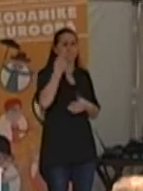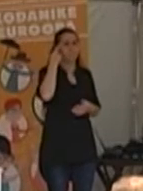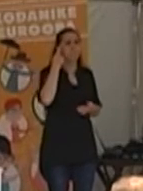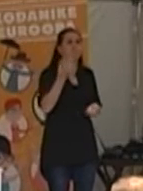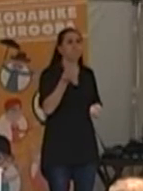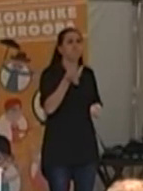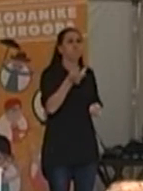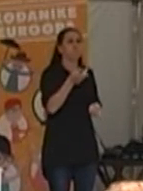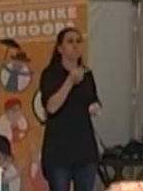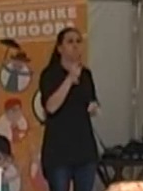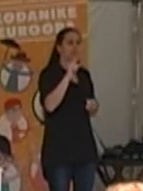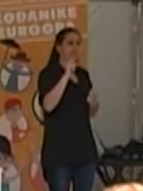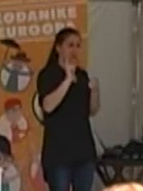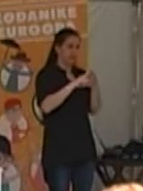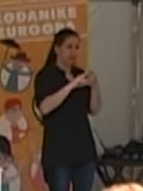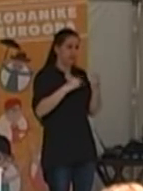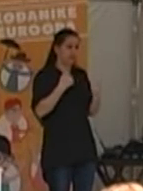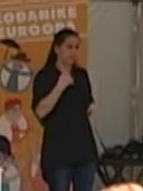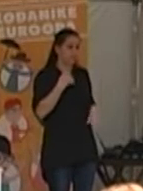So, firstly, I think